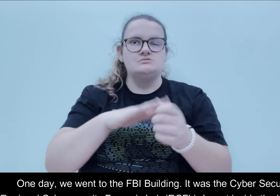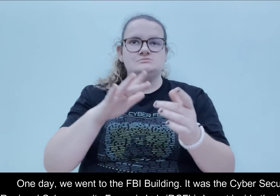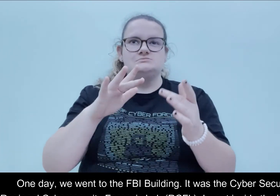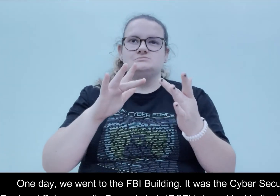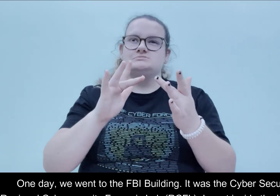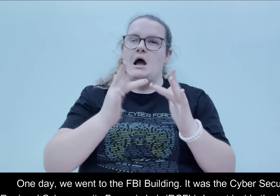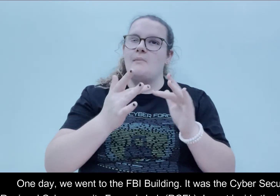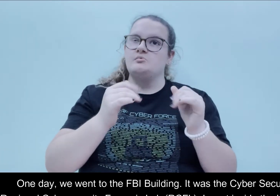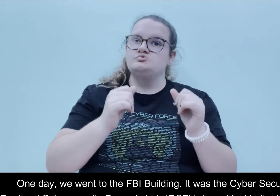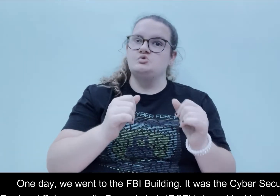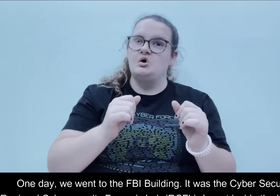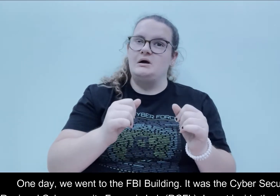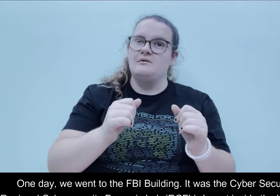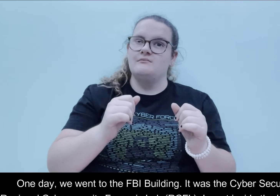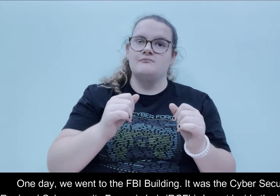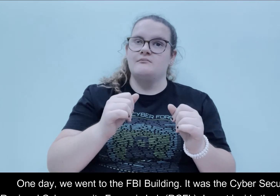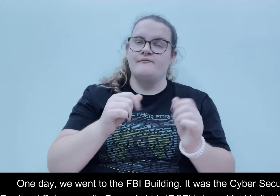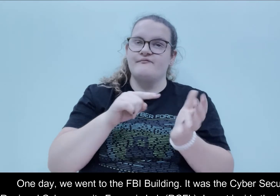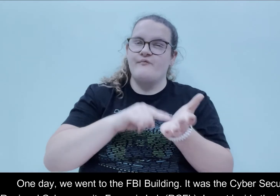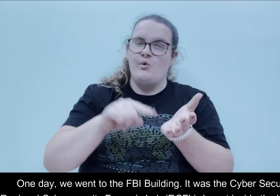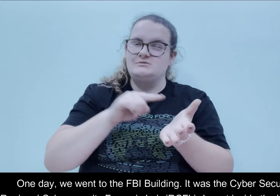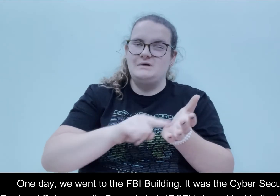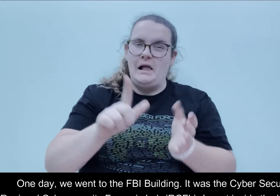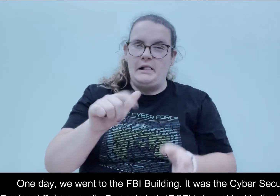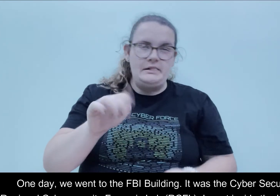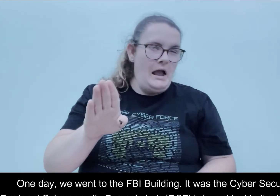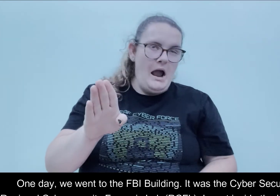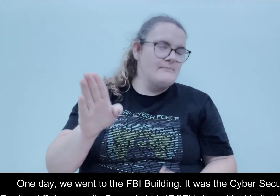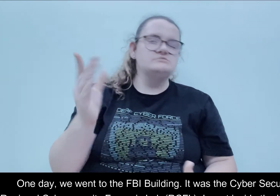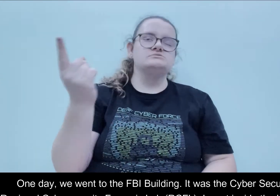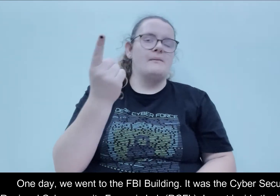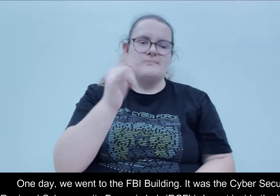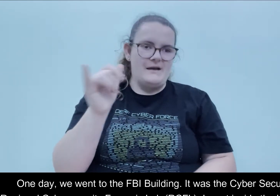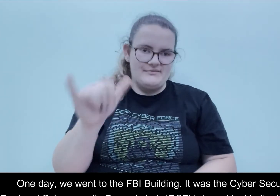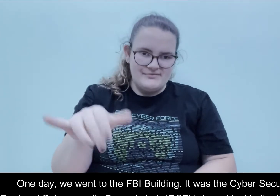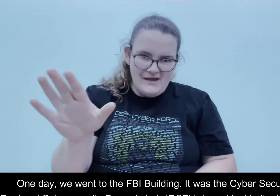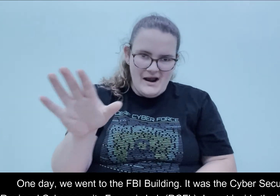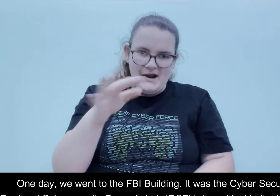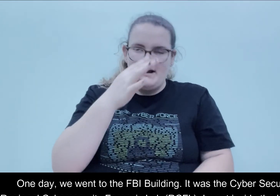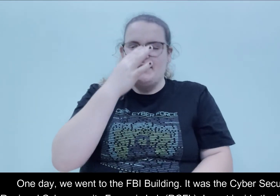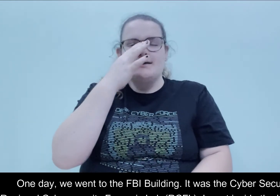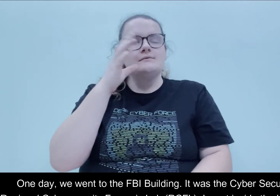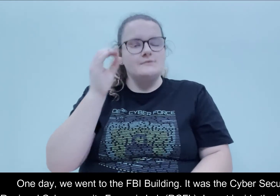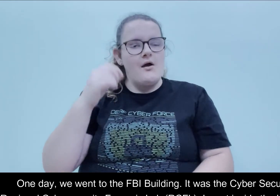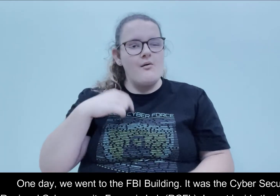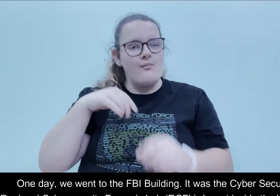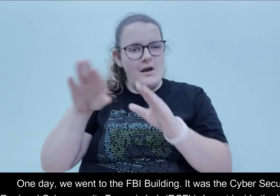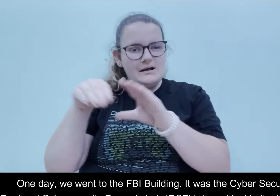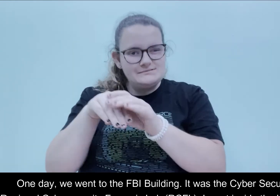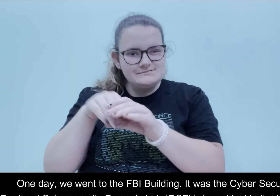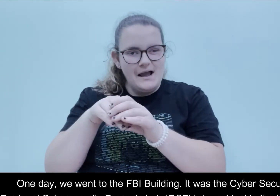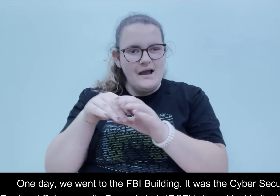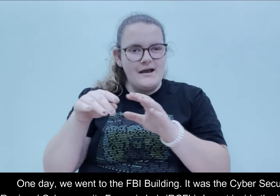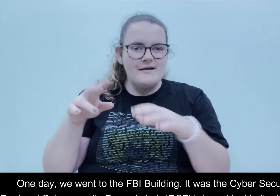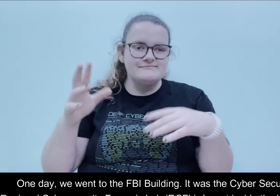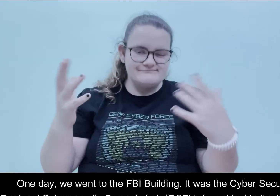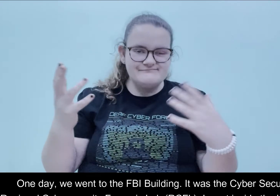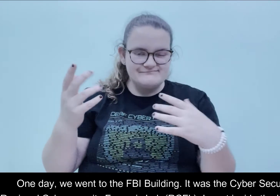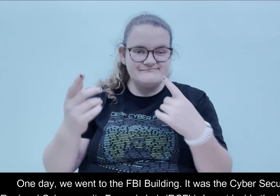which is involved in cybersecurity. Was it Regional Internet Security or Cybersecurity Investigation Lab or something like